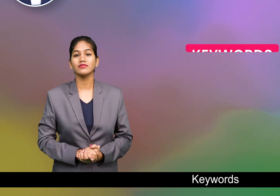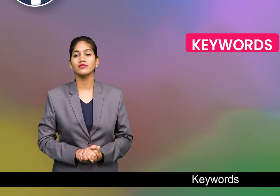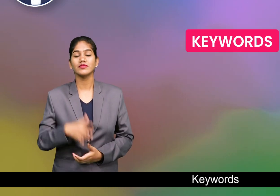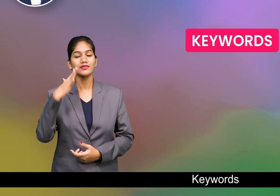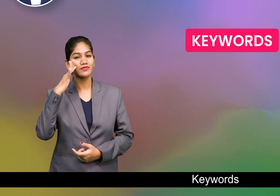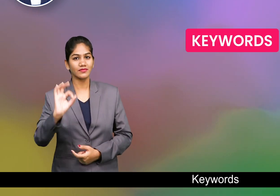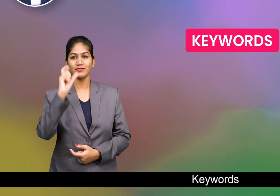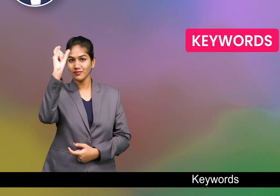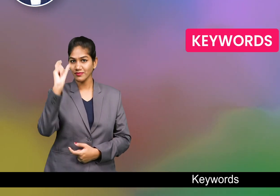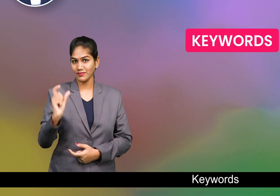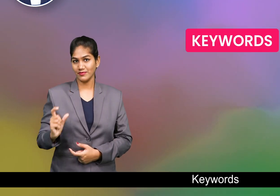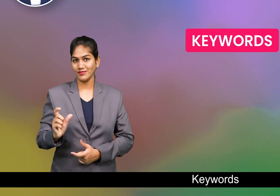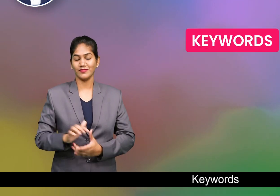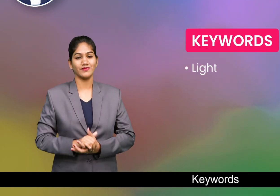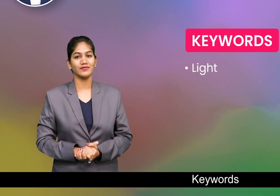Keywords: